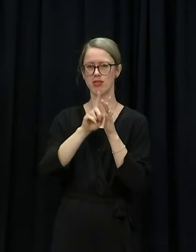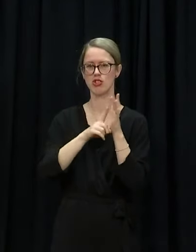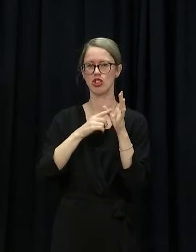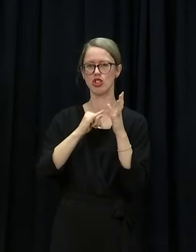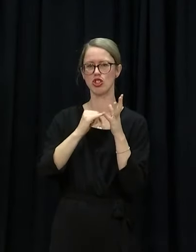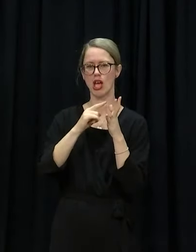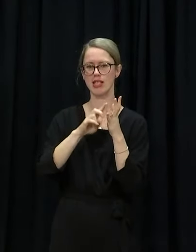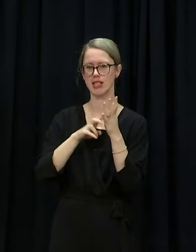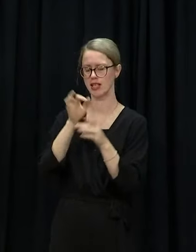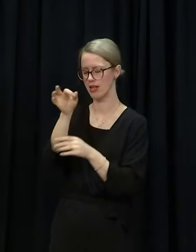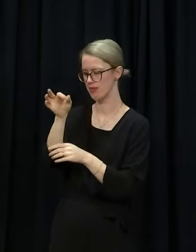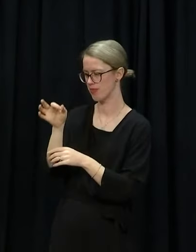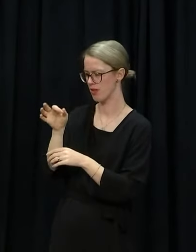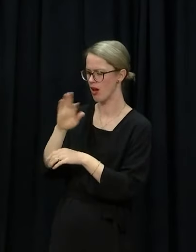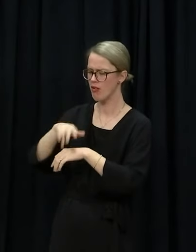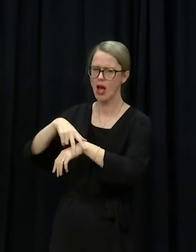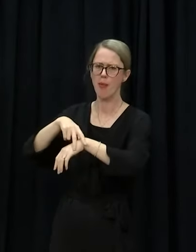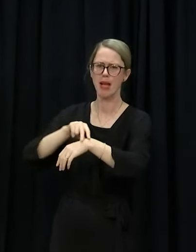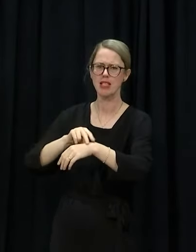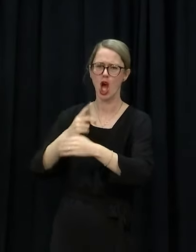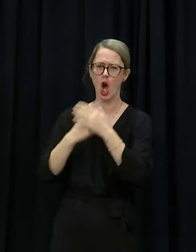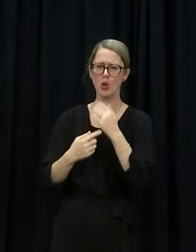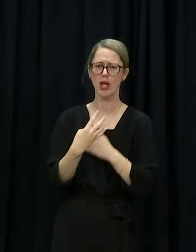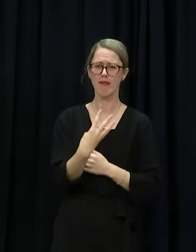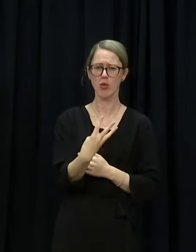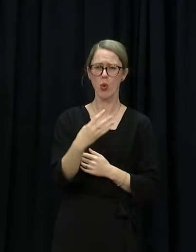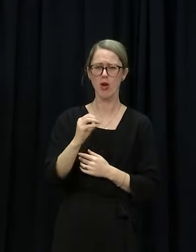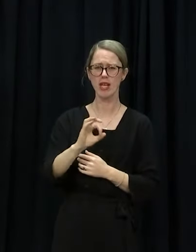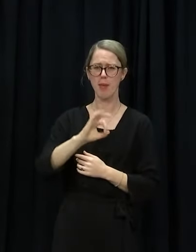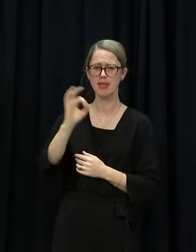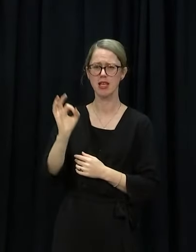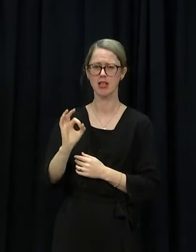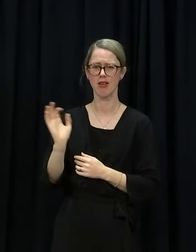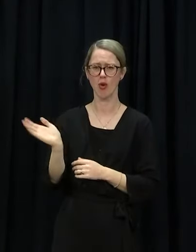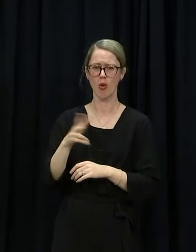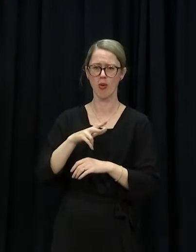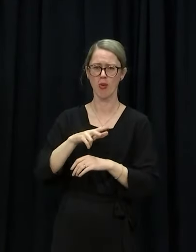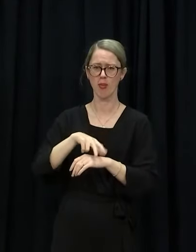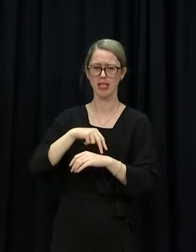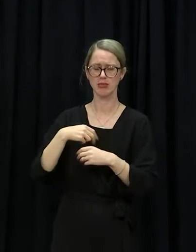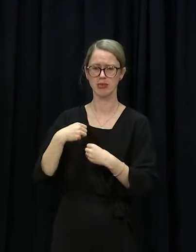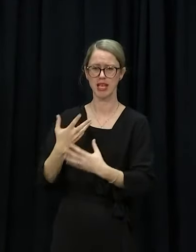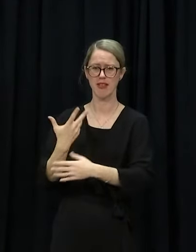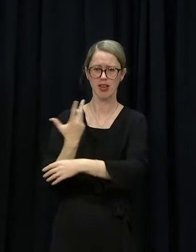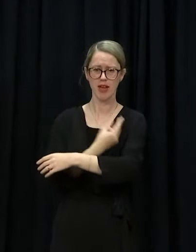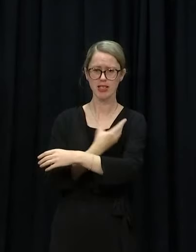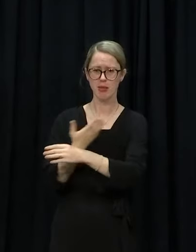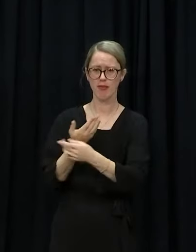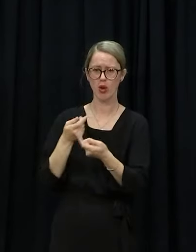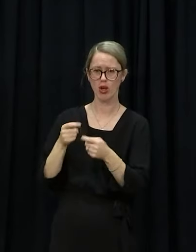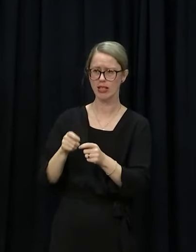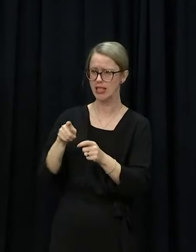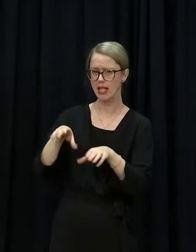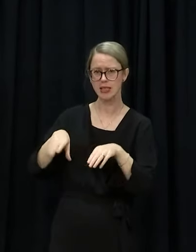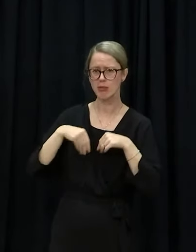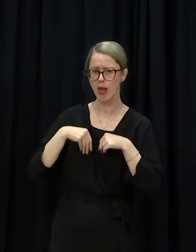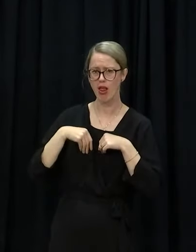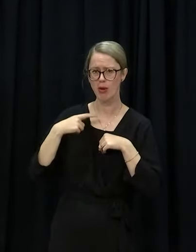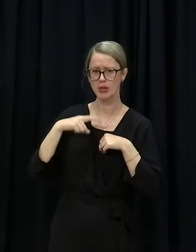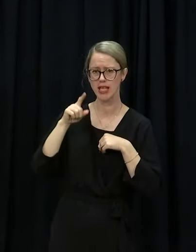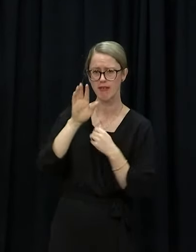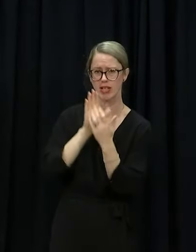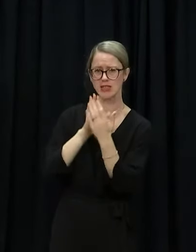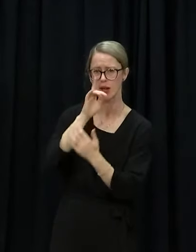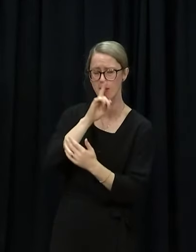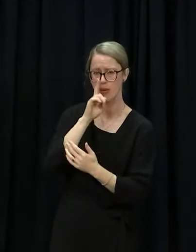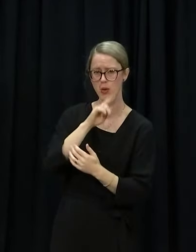of police, do you find it acceptable that just 40% of all cops have been given the vaccine before this lockdown? Because they're on the front line. Yeah, again, as